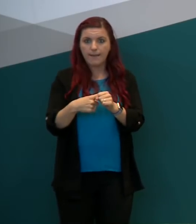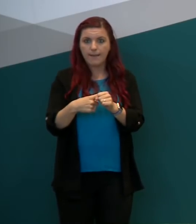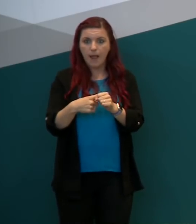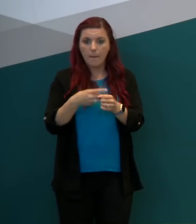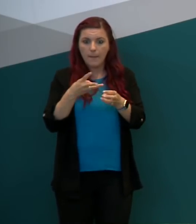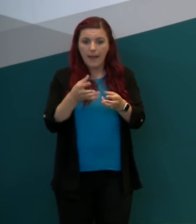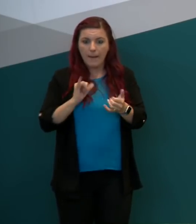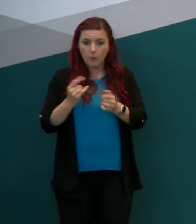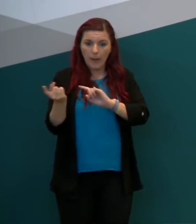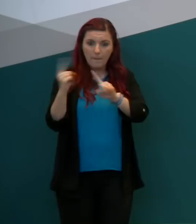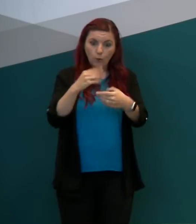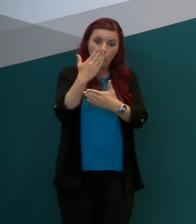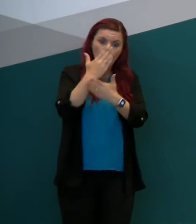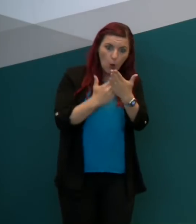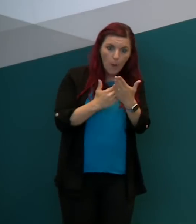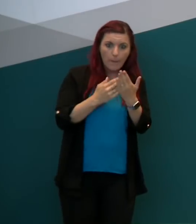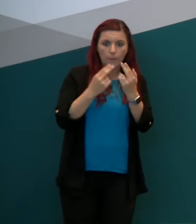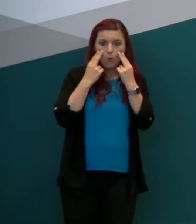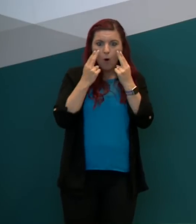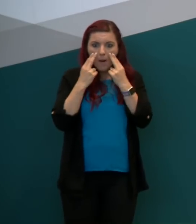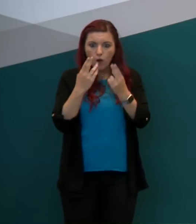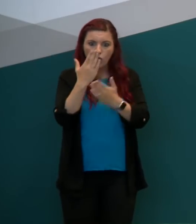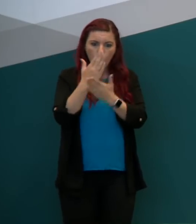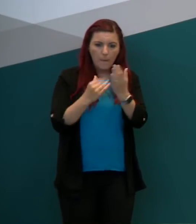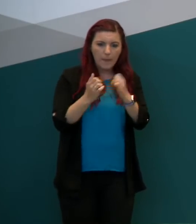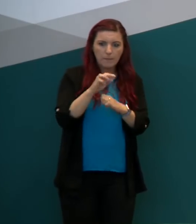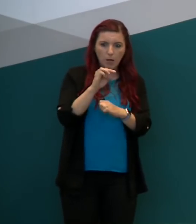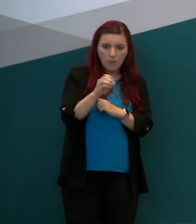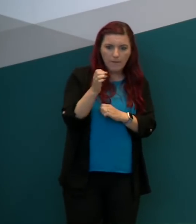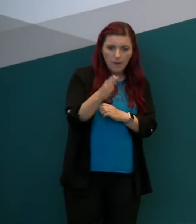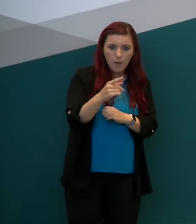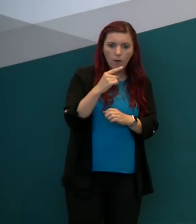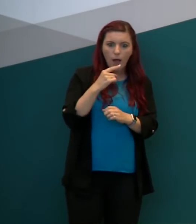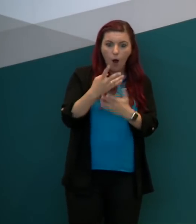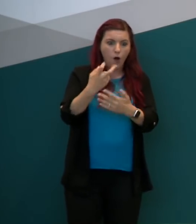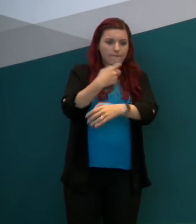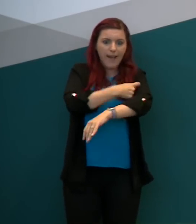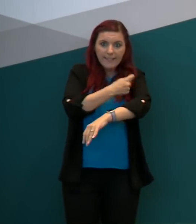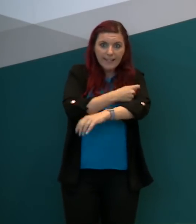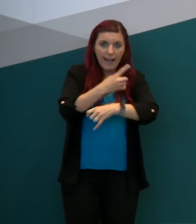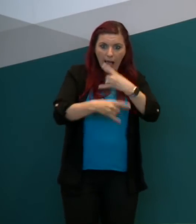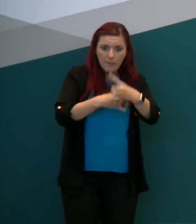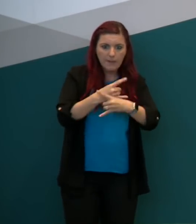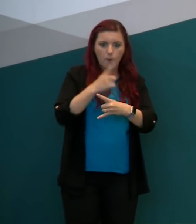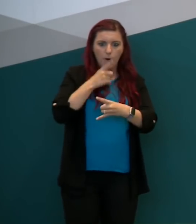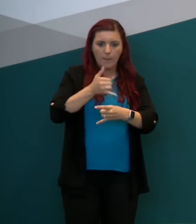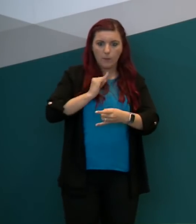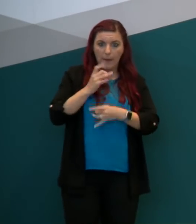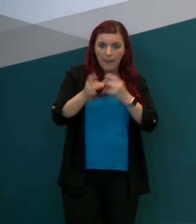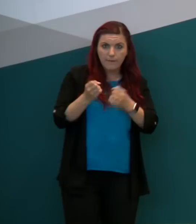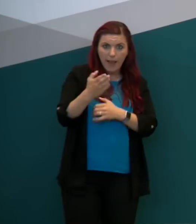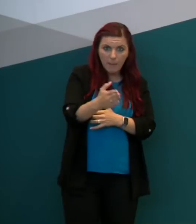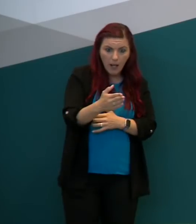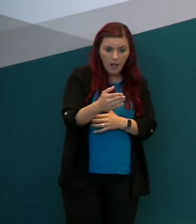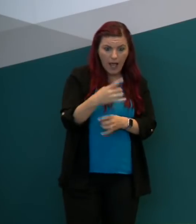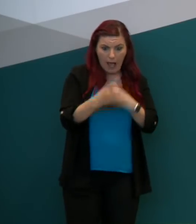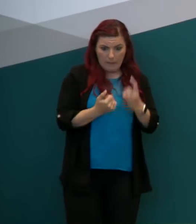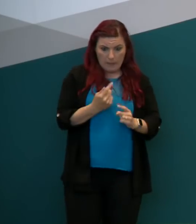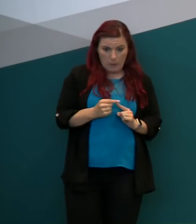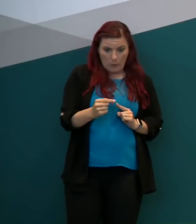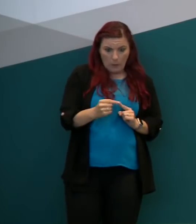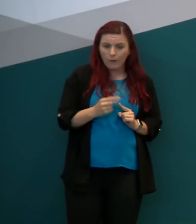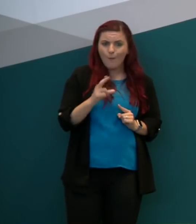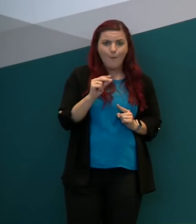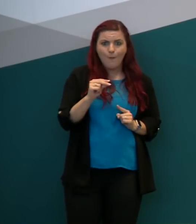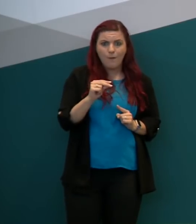that vaccine at scale, to make that available to the population, we're still some time away from that. From the point at which we have, as